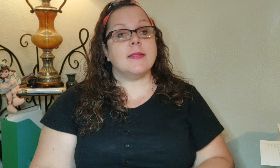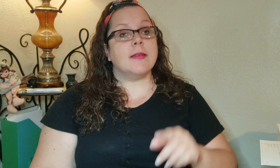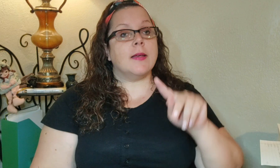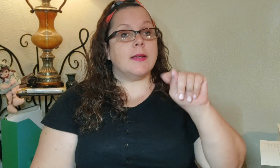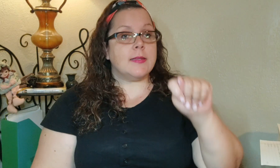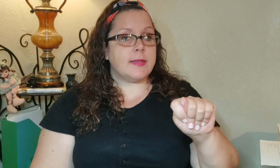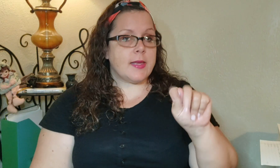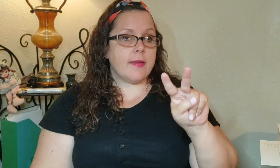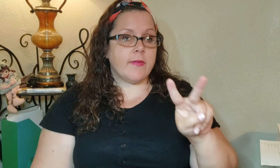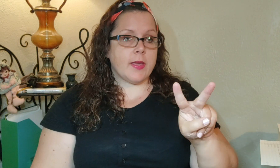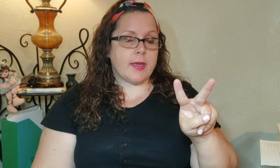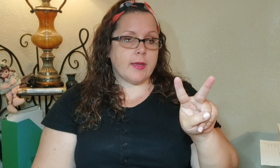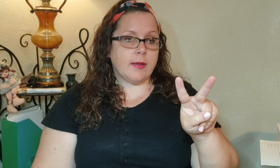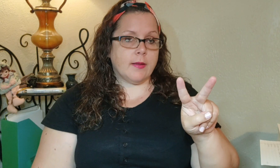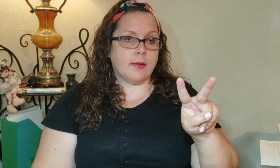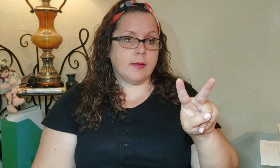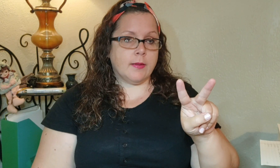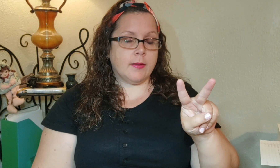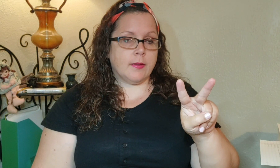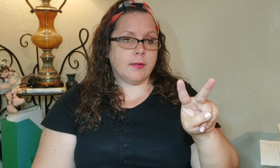it's TV,